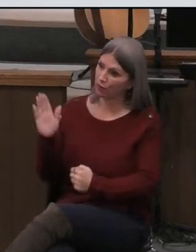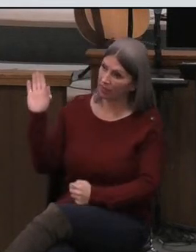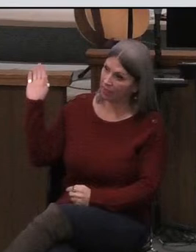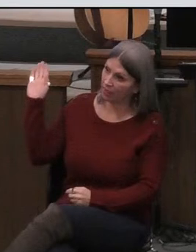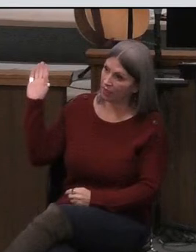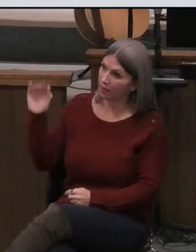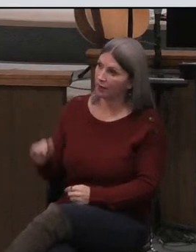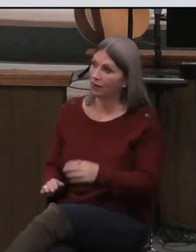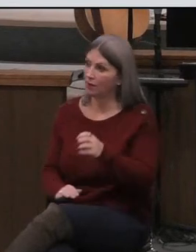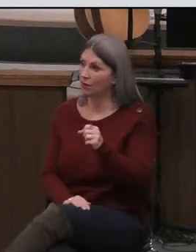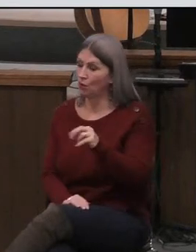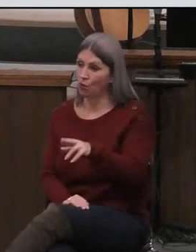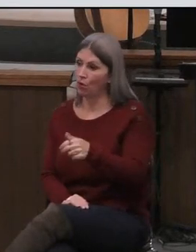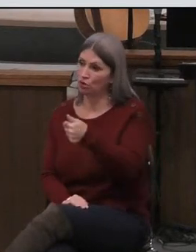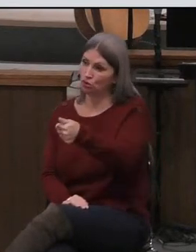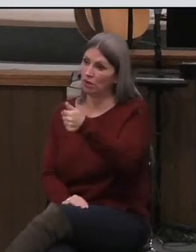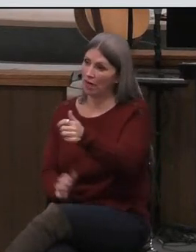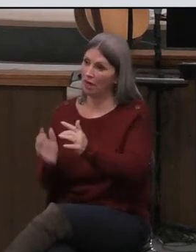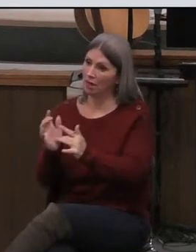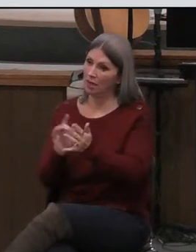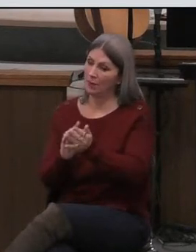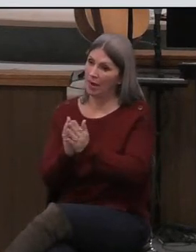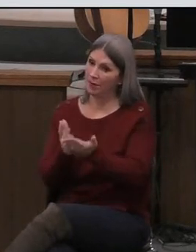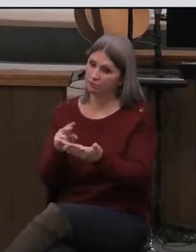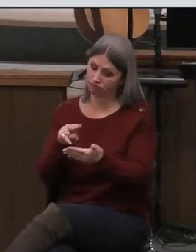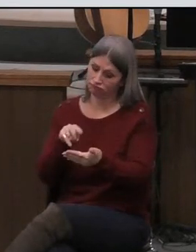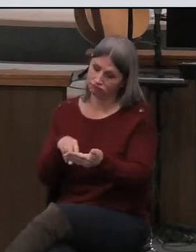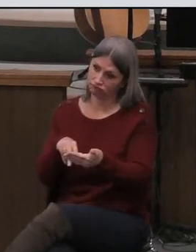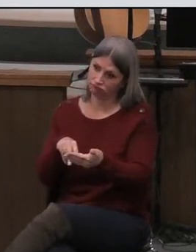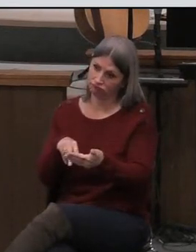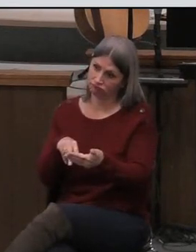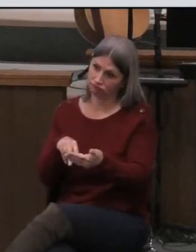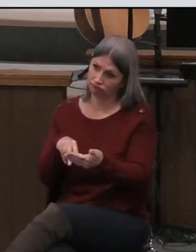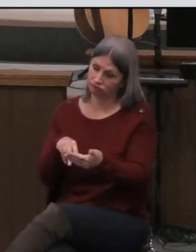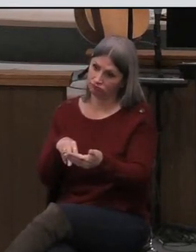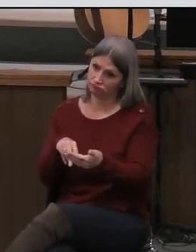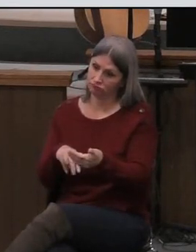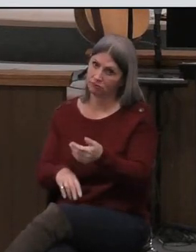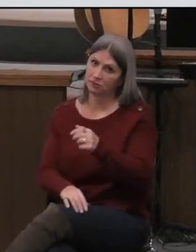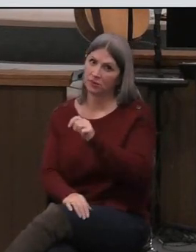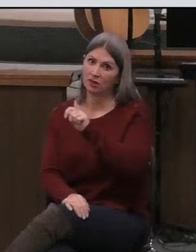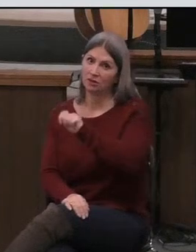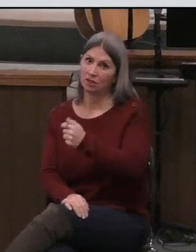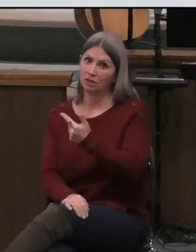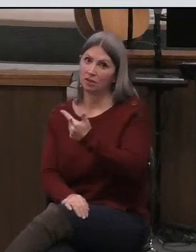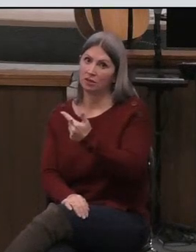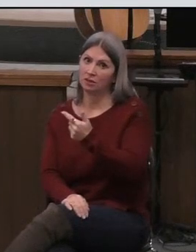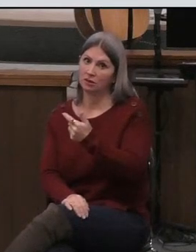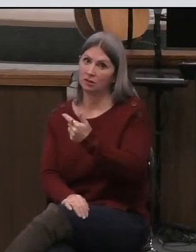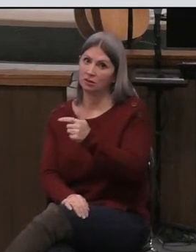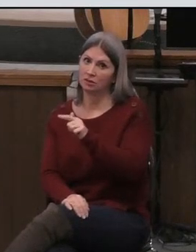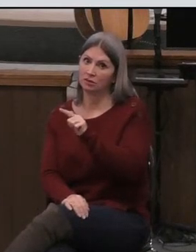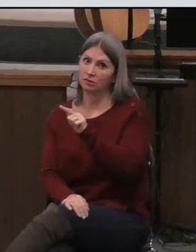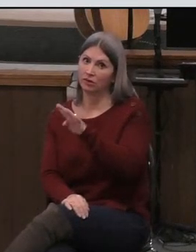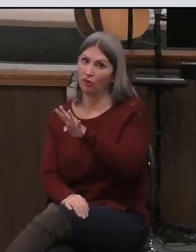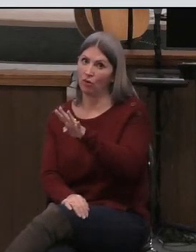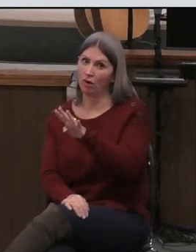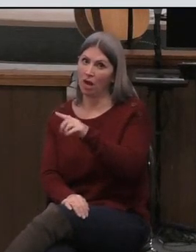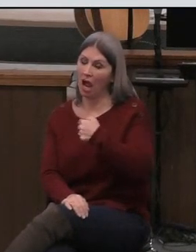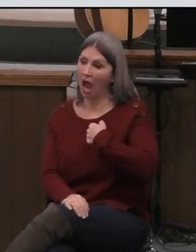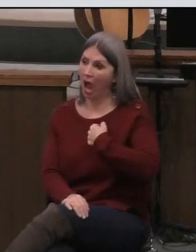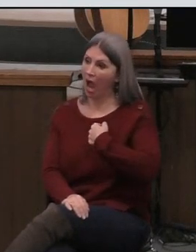you can read in your Bible. Verse 24, "Now I rejoice in